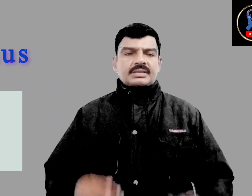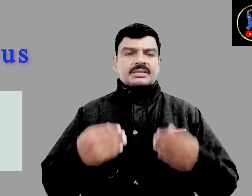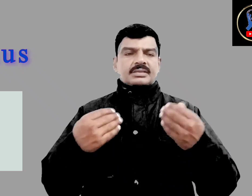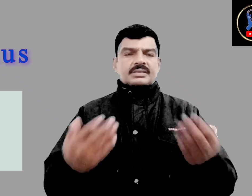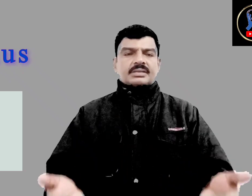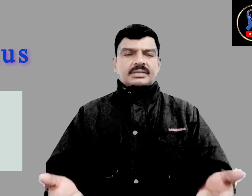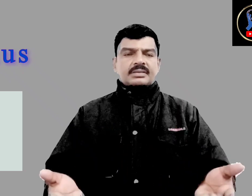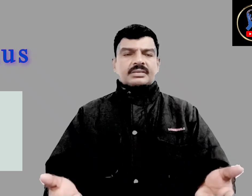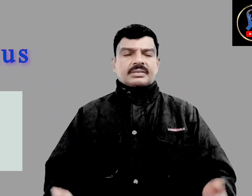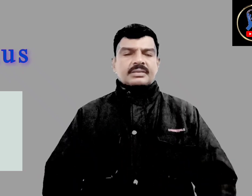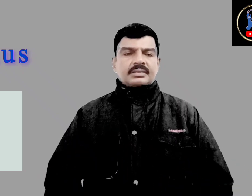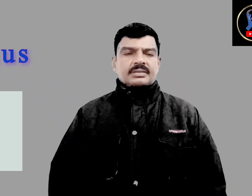thus,